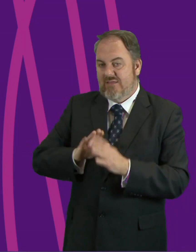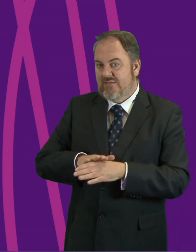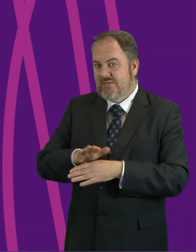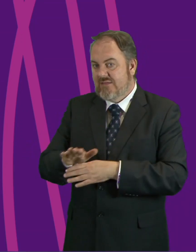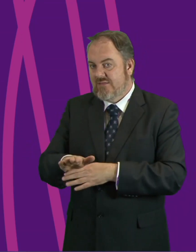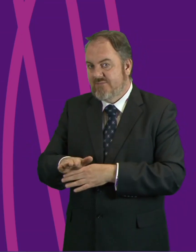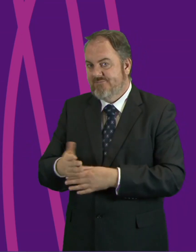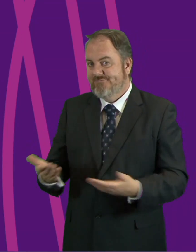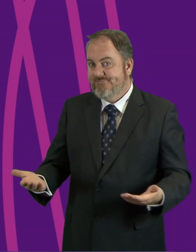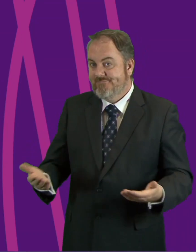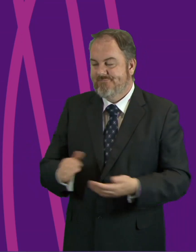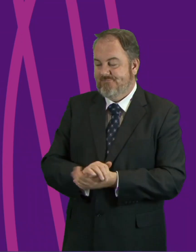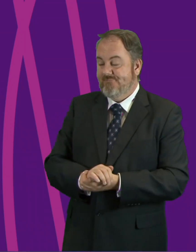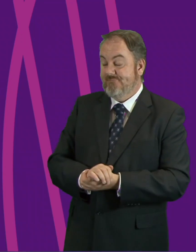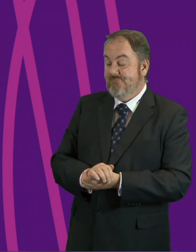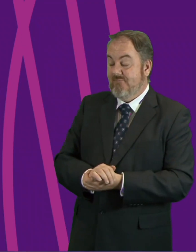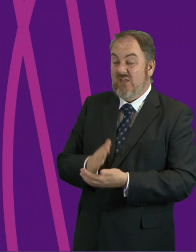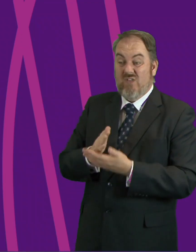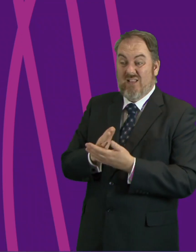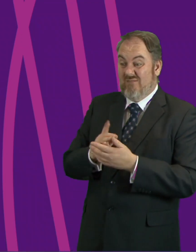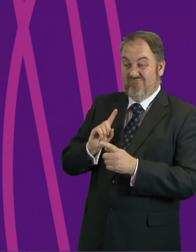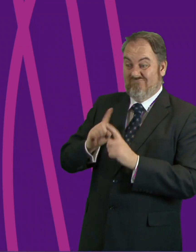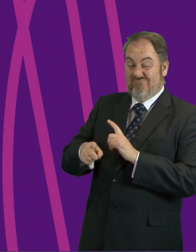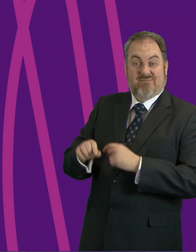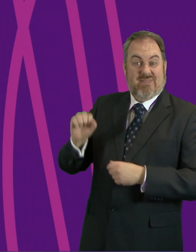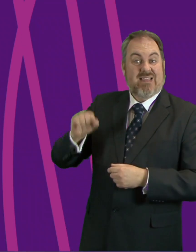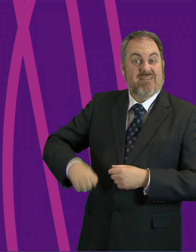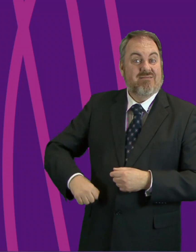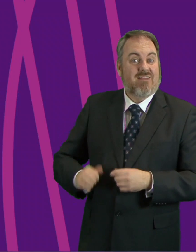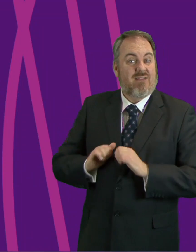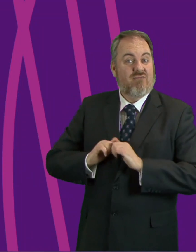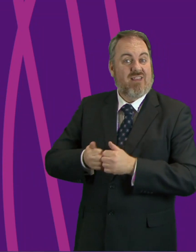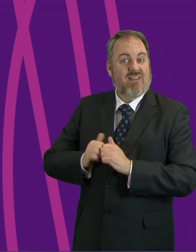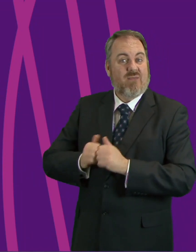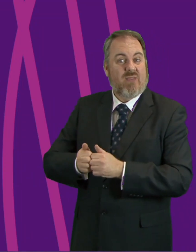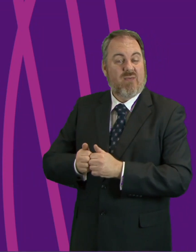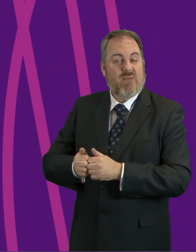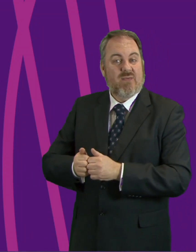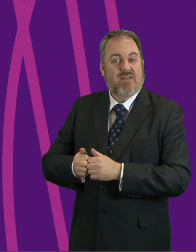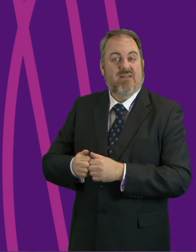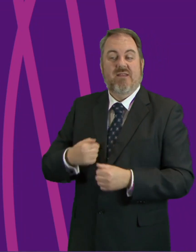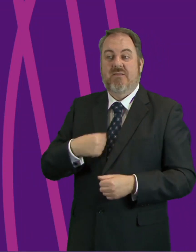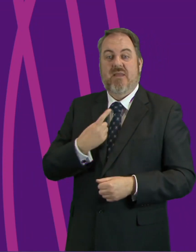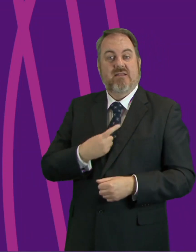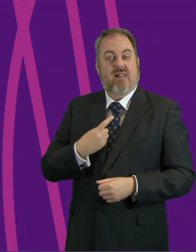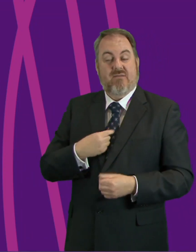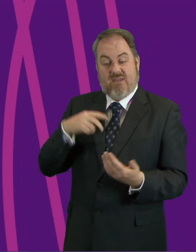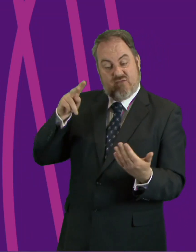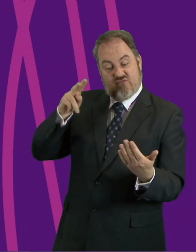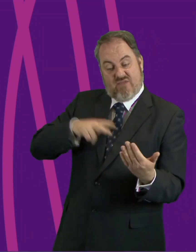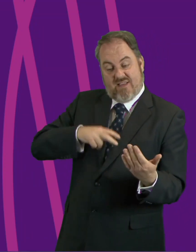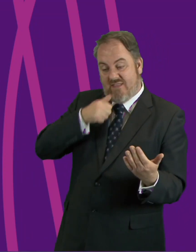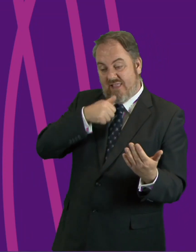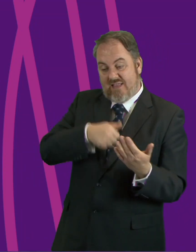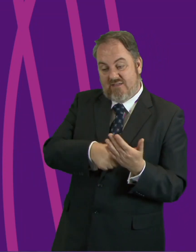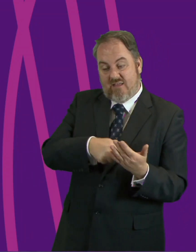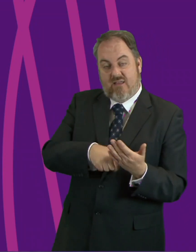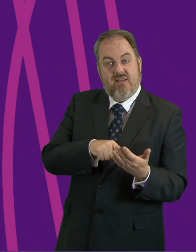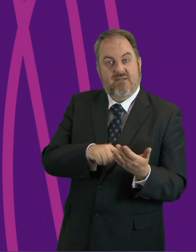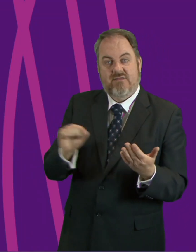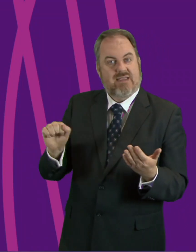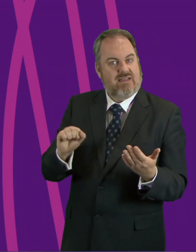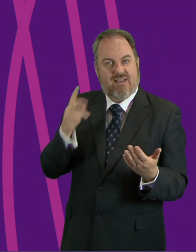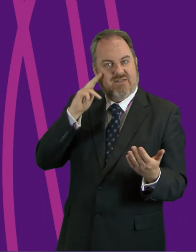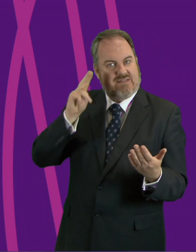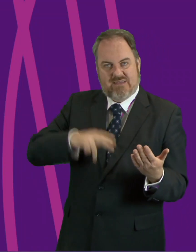Minister. In short, yes, I wholeheartedly agree. My apologies, I've not personally seen that letter yet. I'm sure it is coming to me now. I'll make sure I